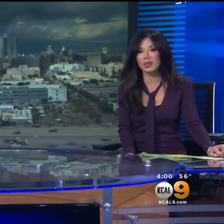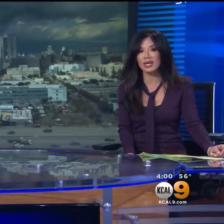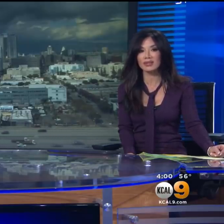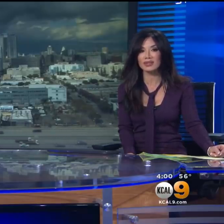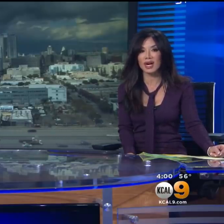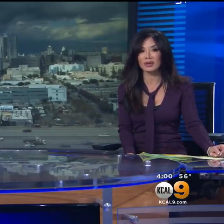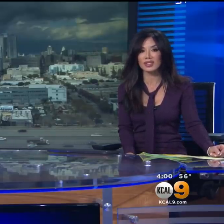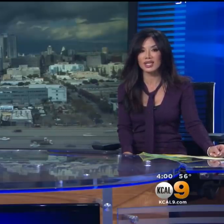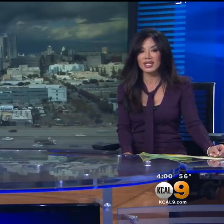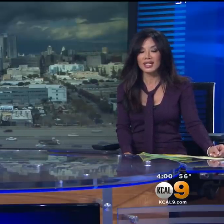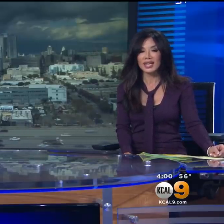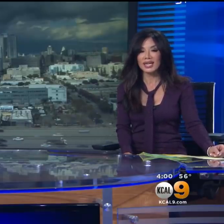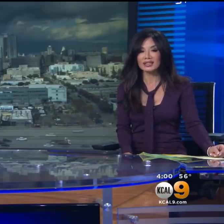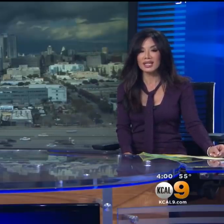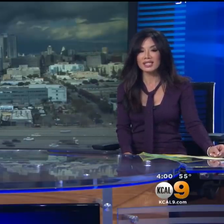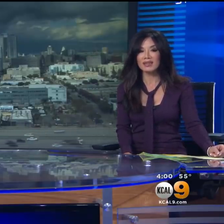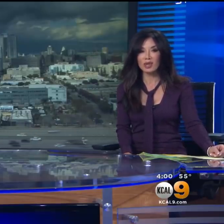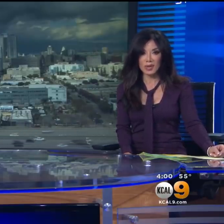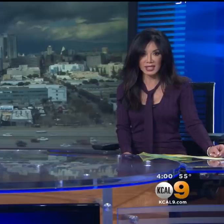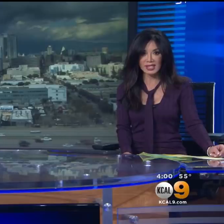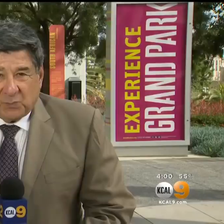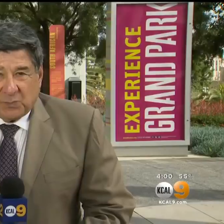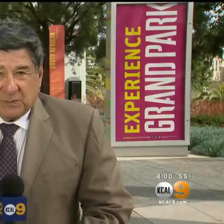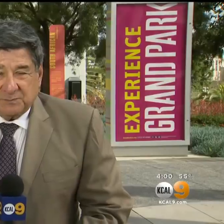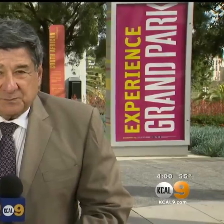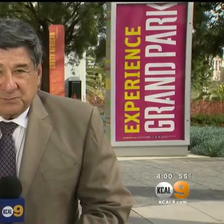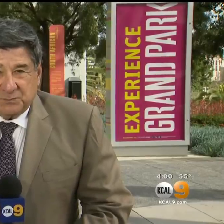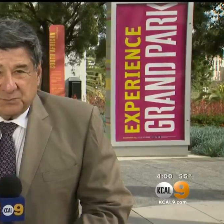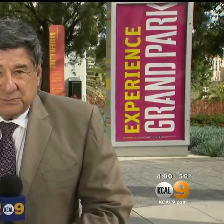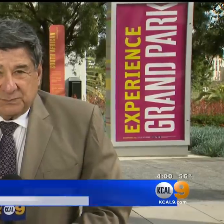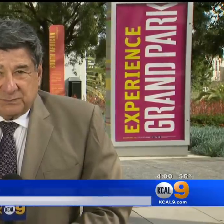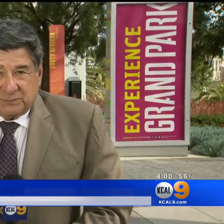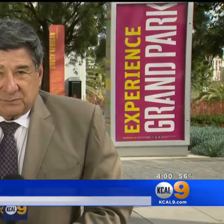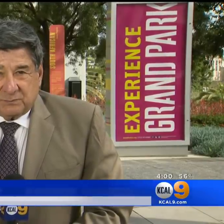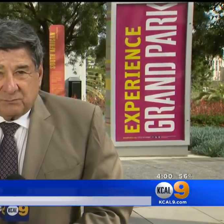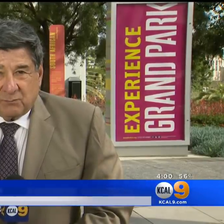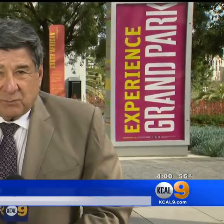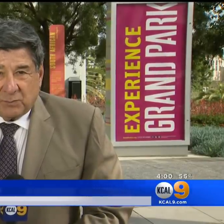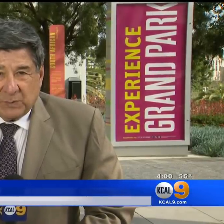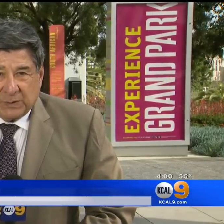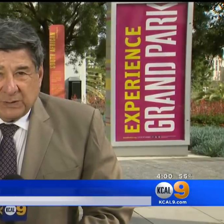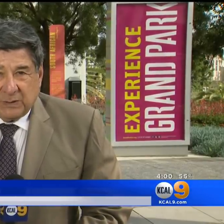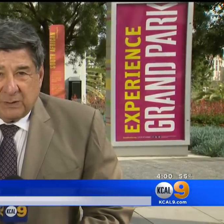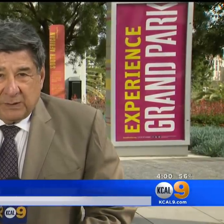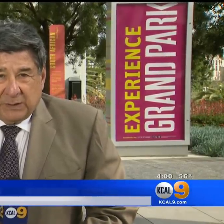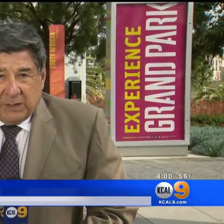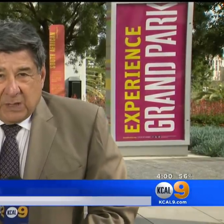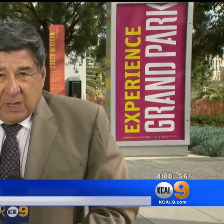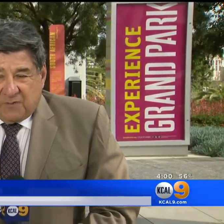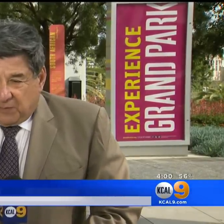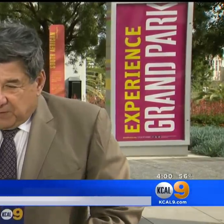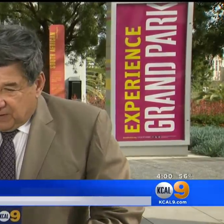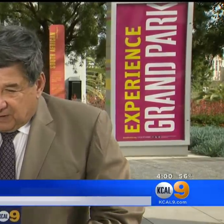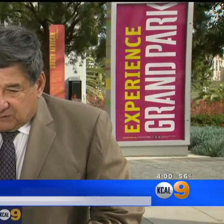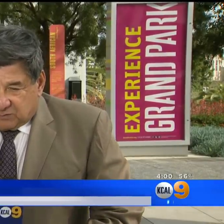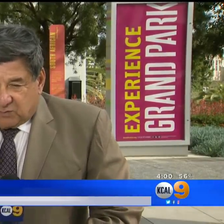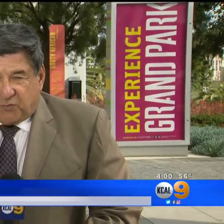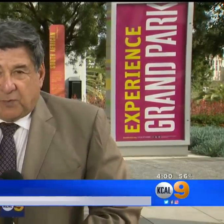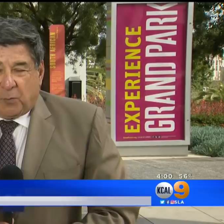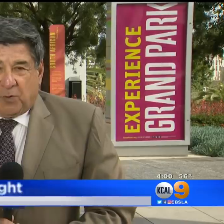down the spread of the virus. KCAL 9's Dave Lopez is live in downtown LA with details. Dave?